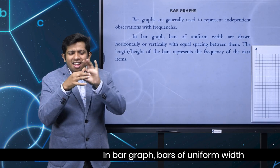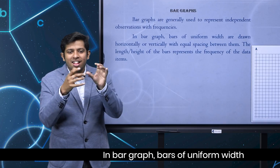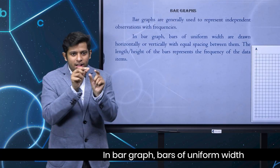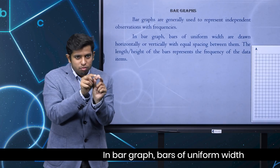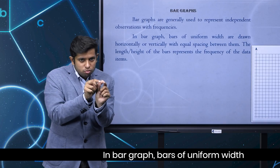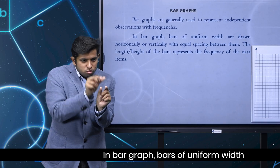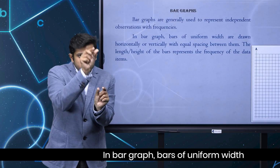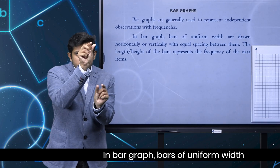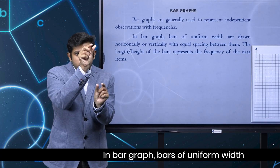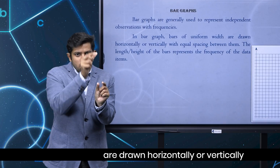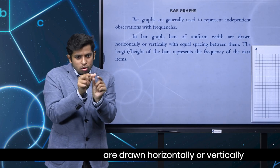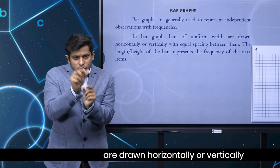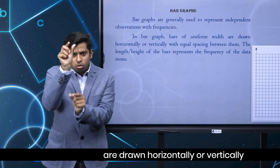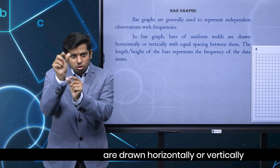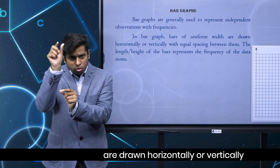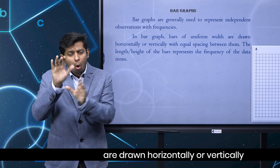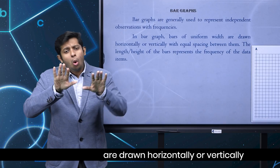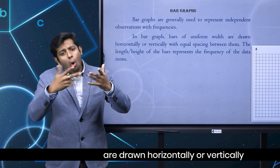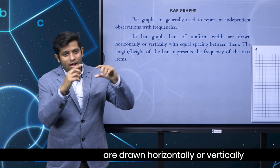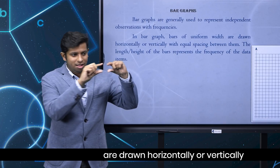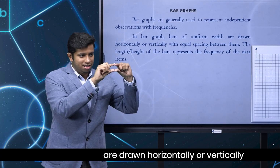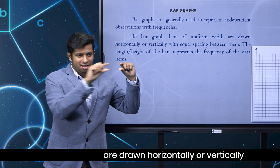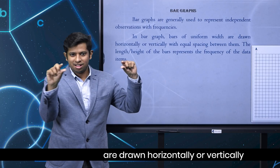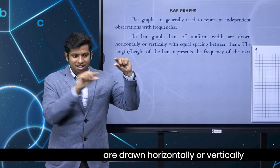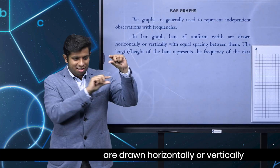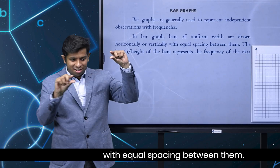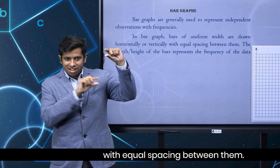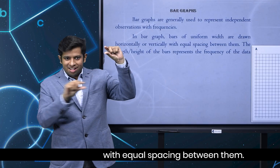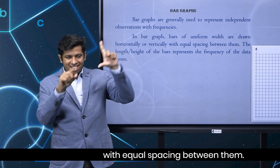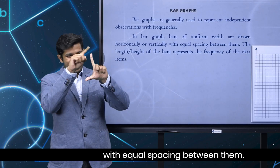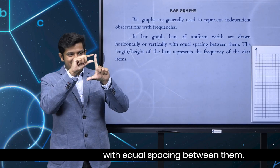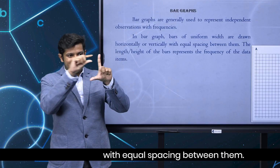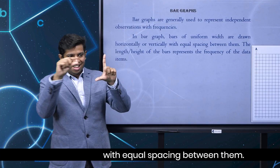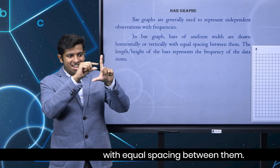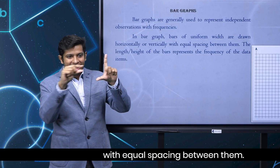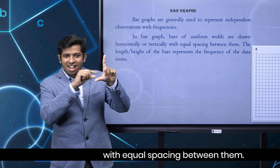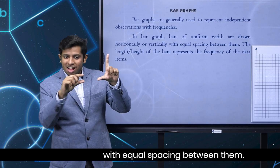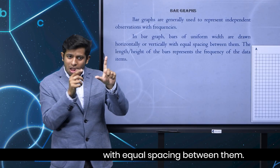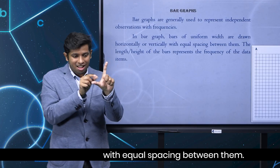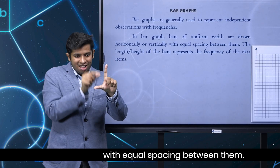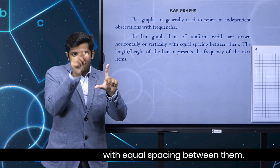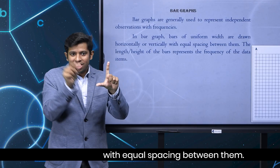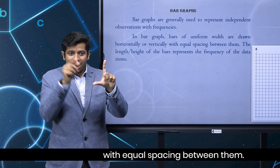of uniform width are drawn horizontally or vertically with equal spacing between them.